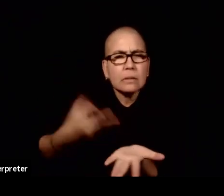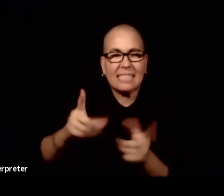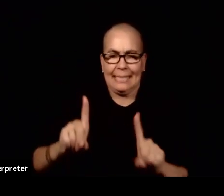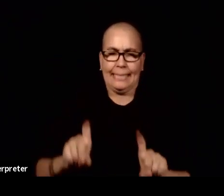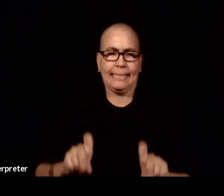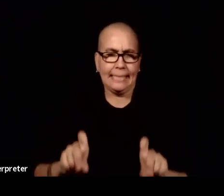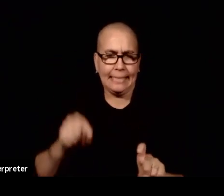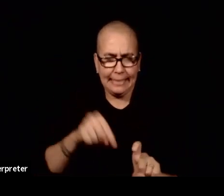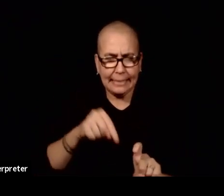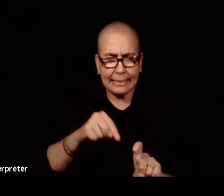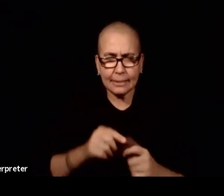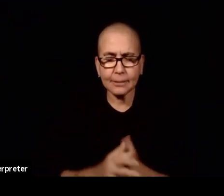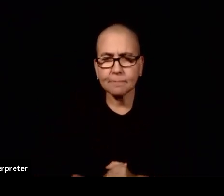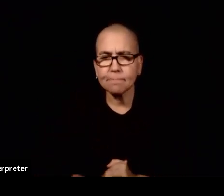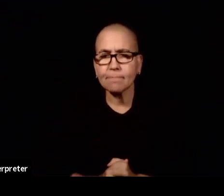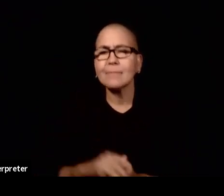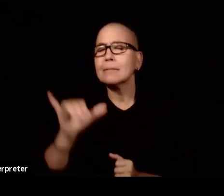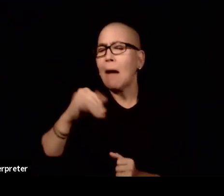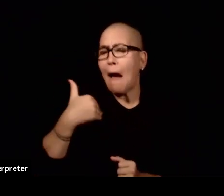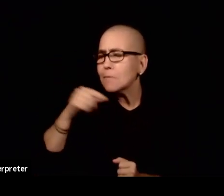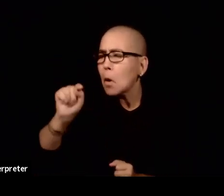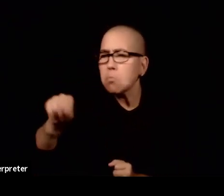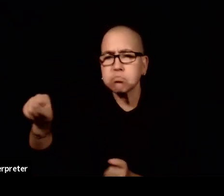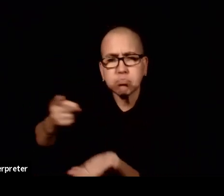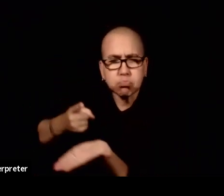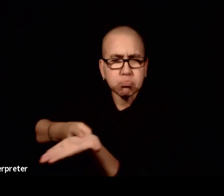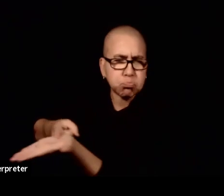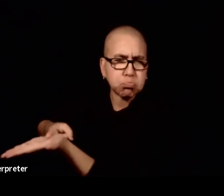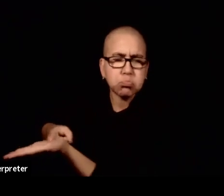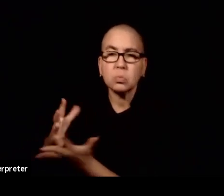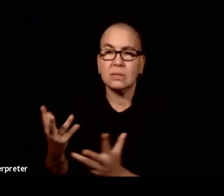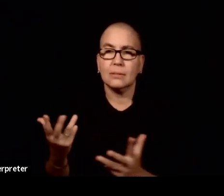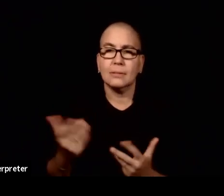I'll just give a couple more updates on testing statistics.